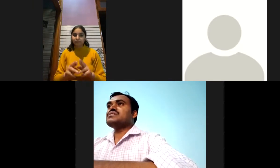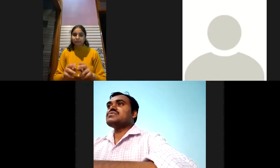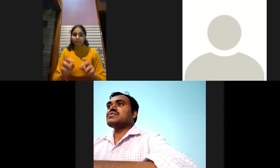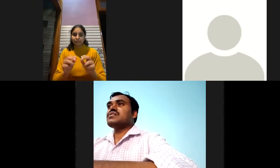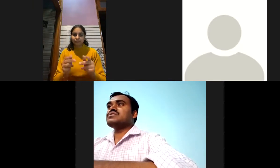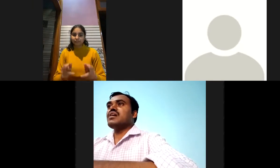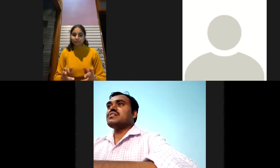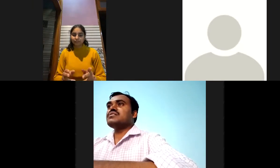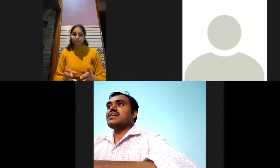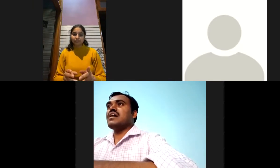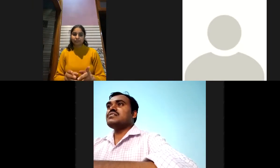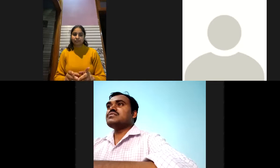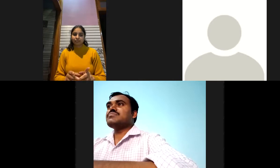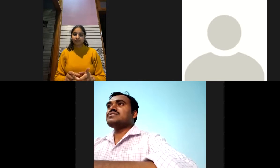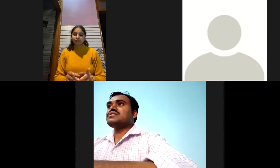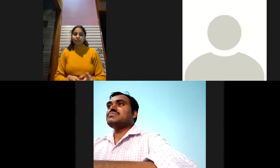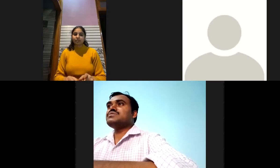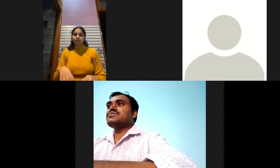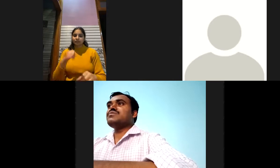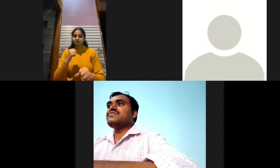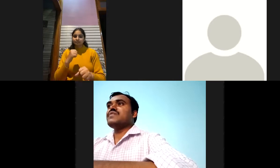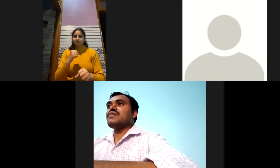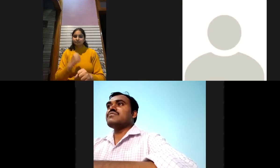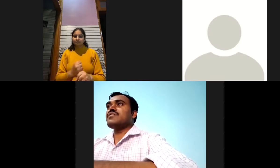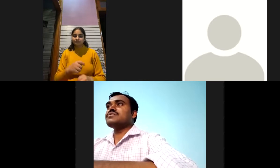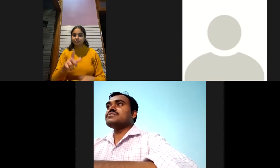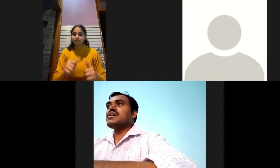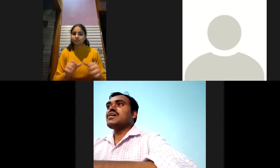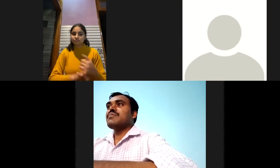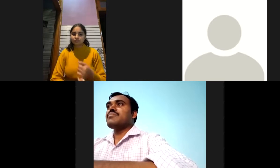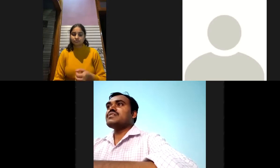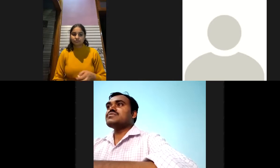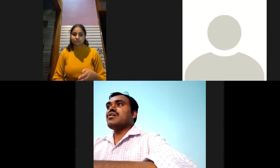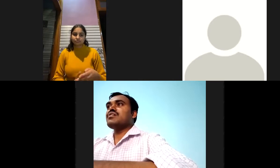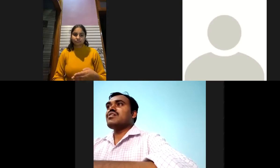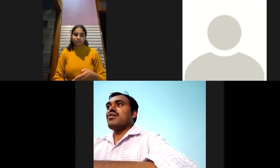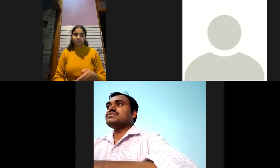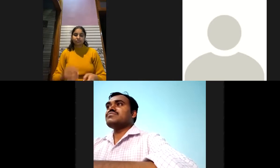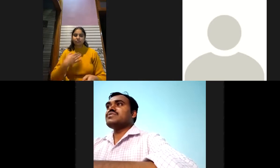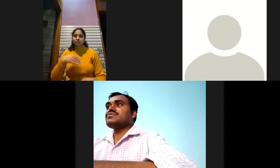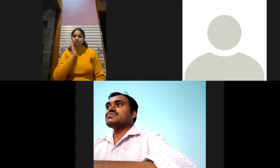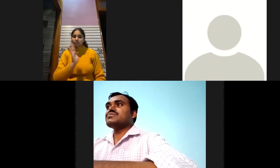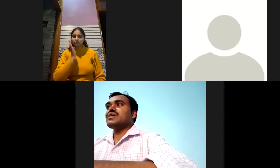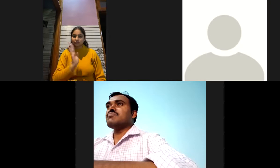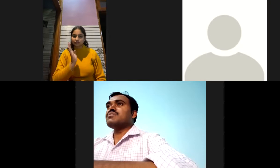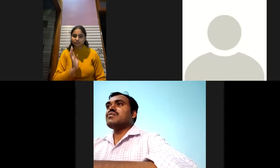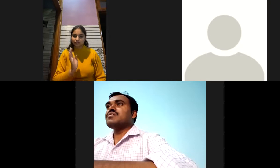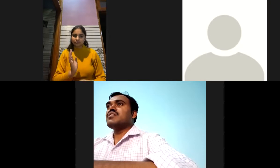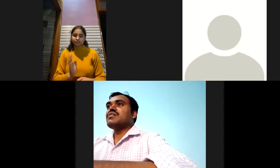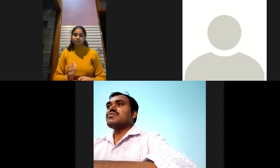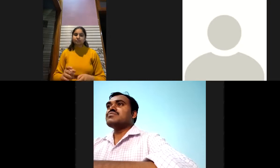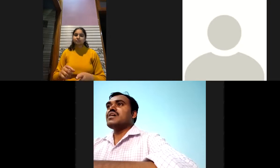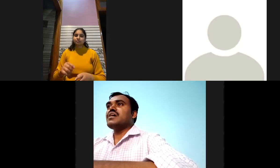sing, shatter glass. My scream slew flower vases. My song caused windows to